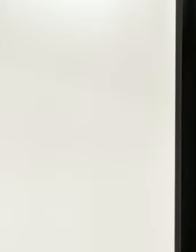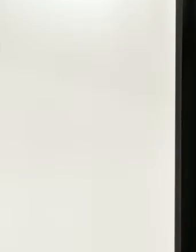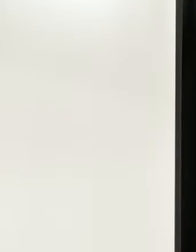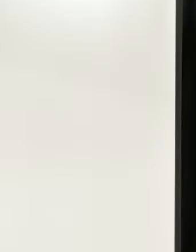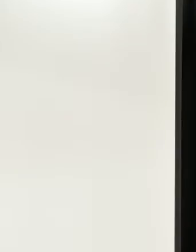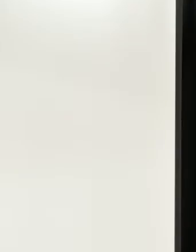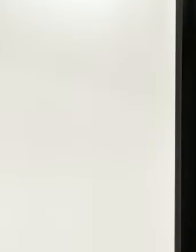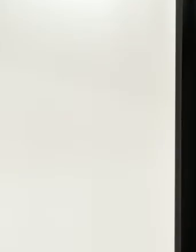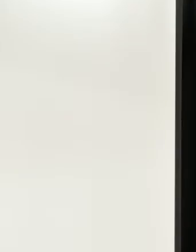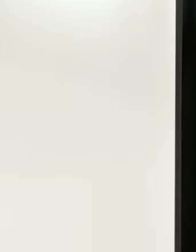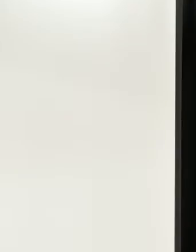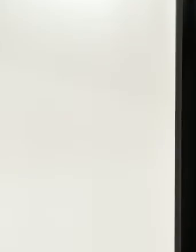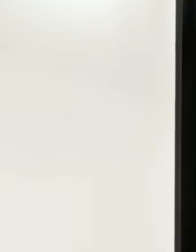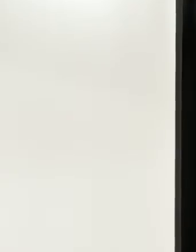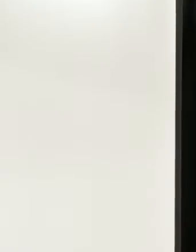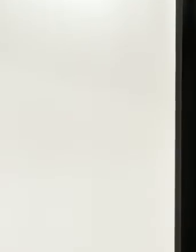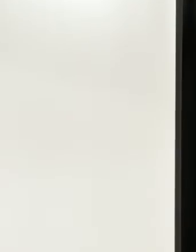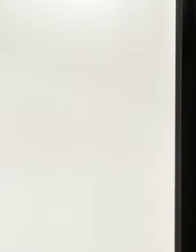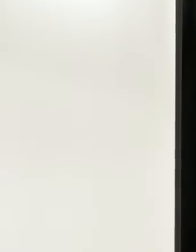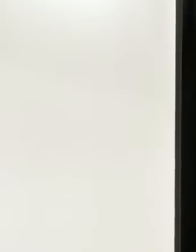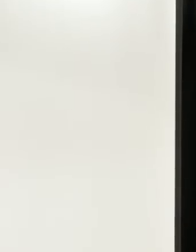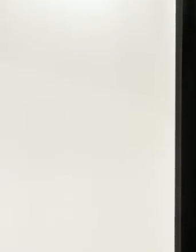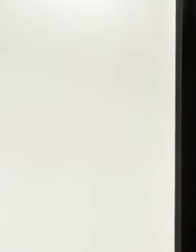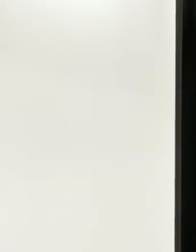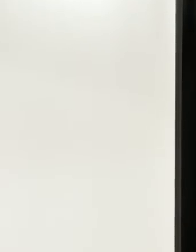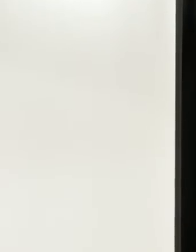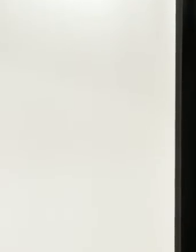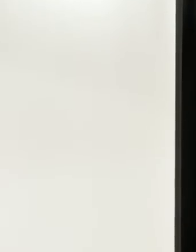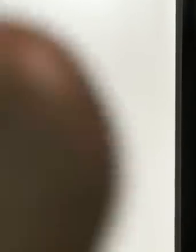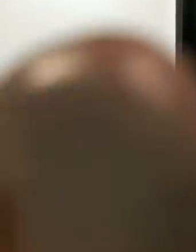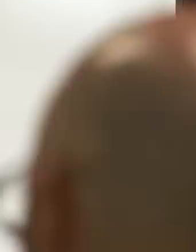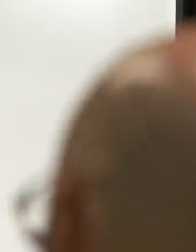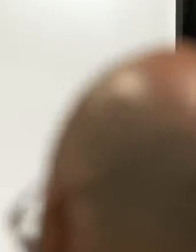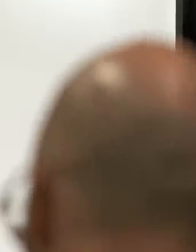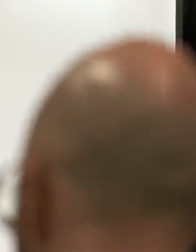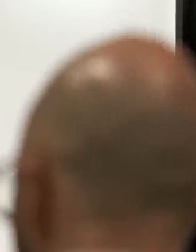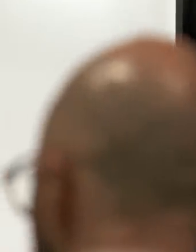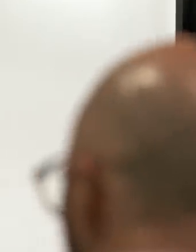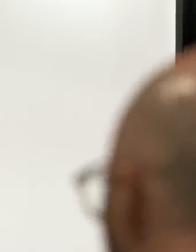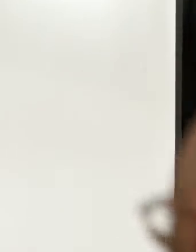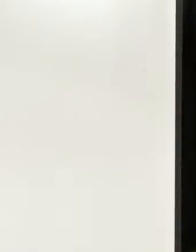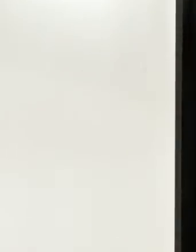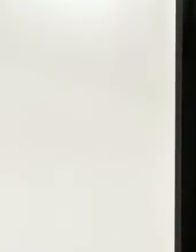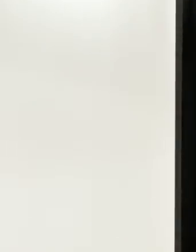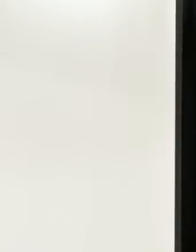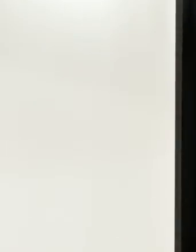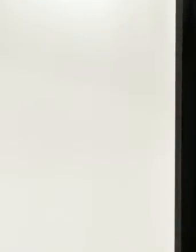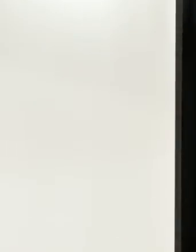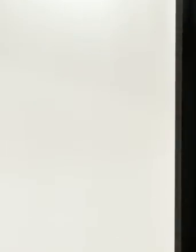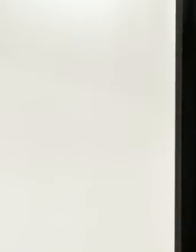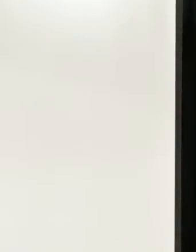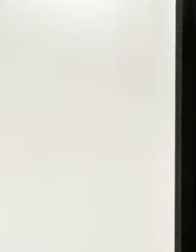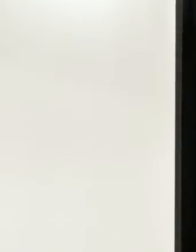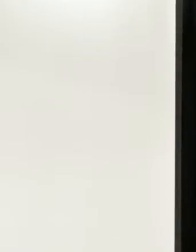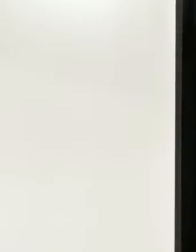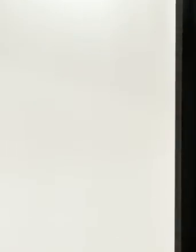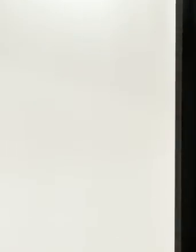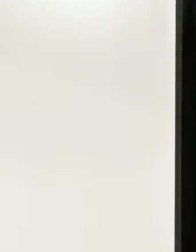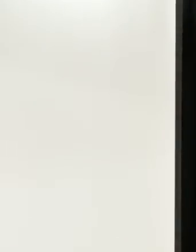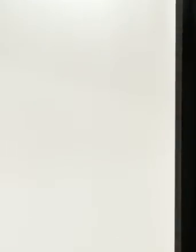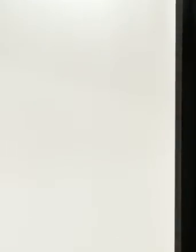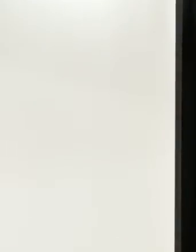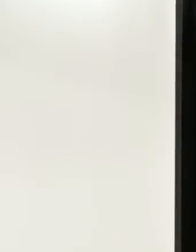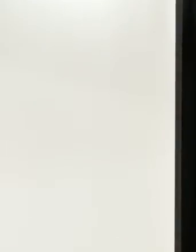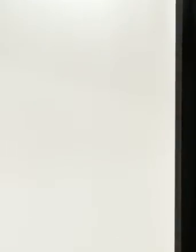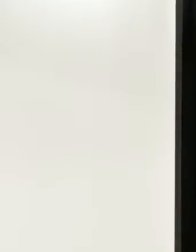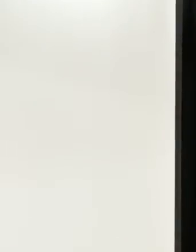recorded no cases for quite a few days, if not weeks now. Nonetheless, your rate of community transmission or